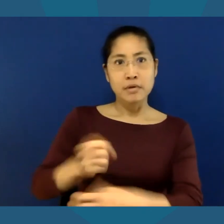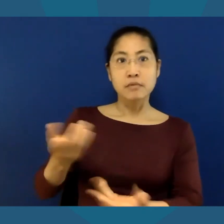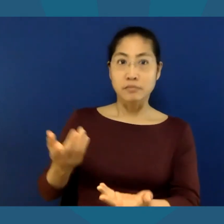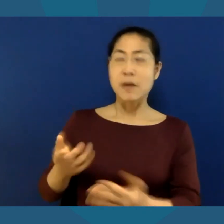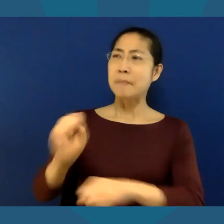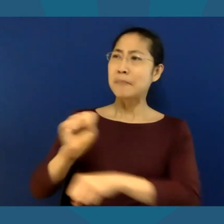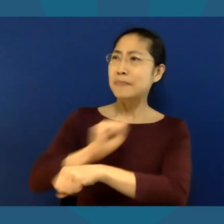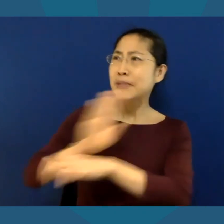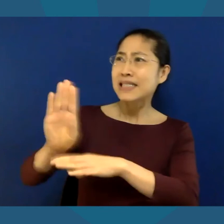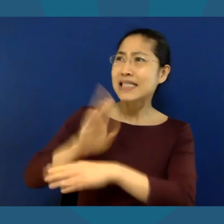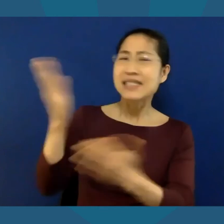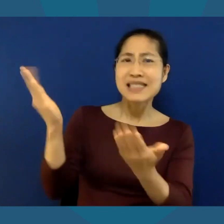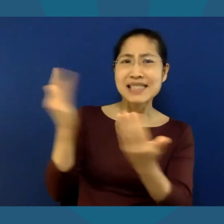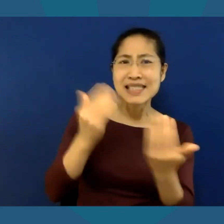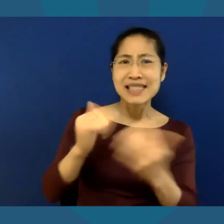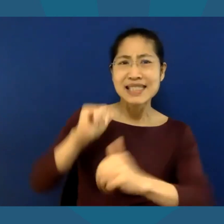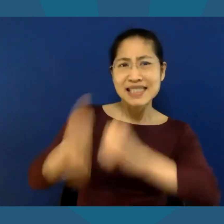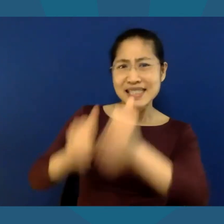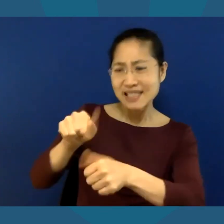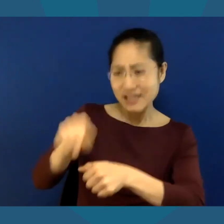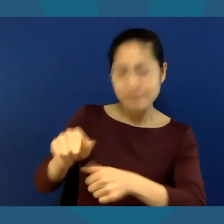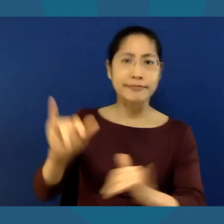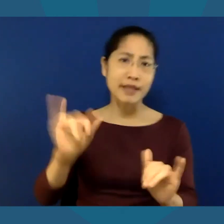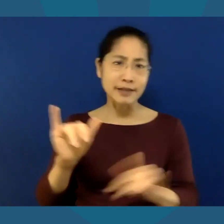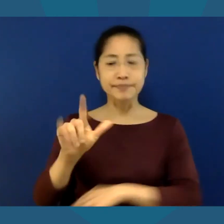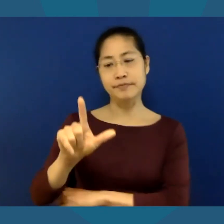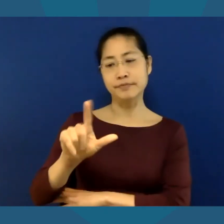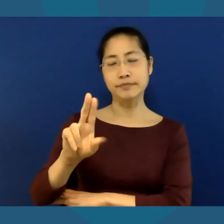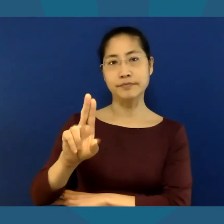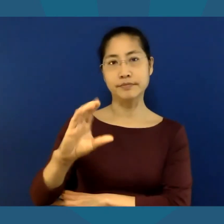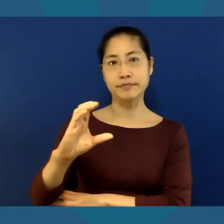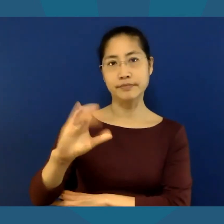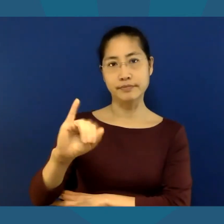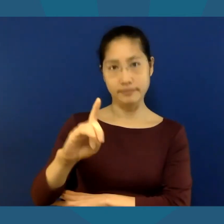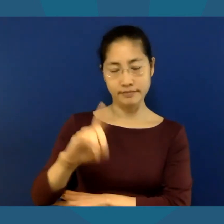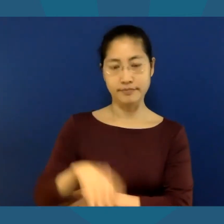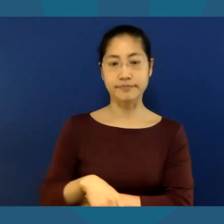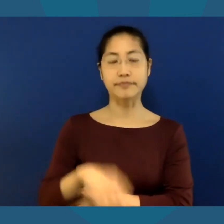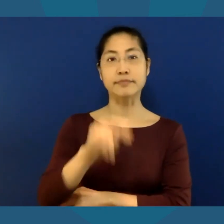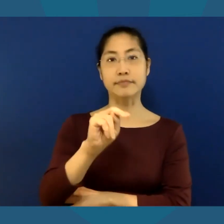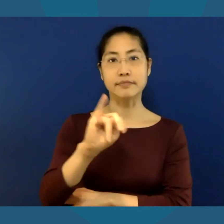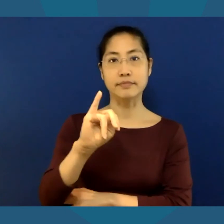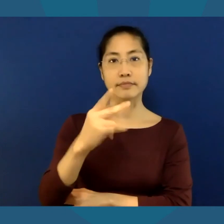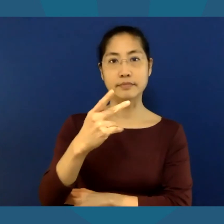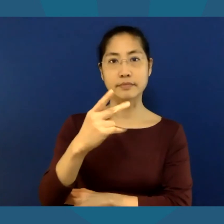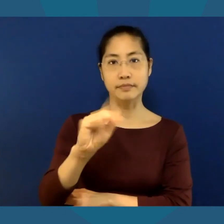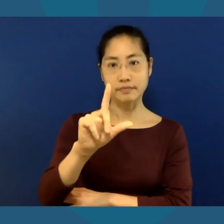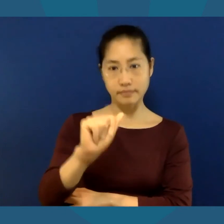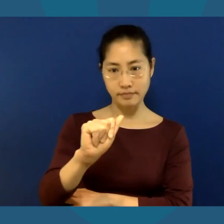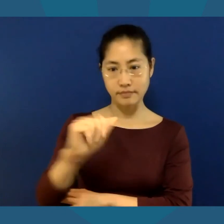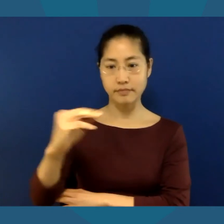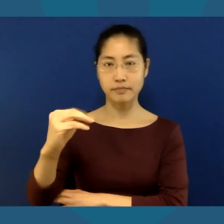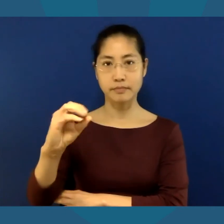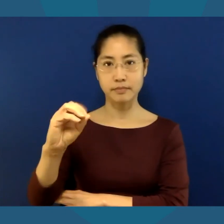area, such as Lucid and Nikola Motors.